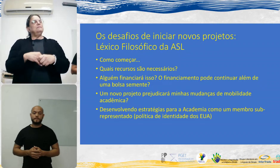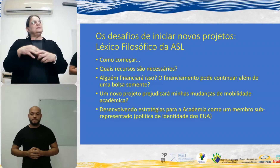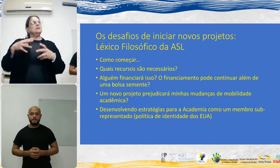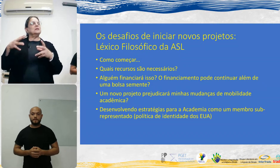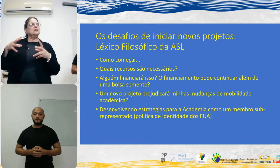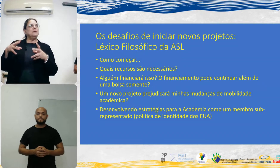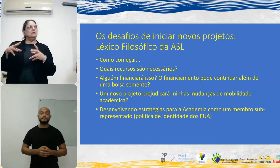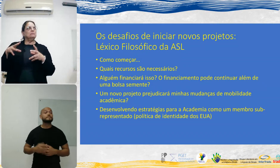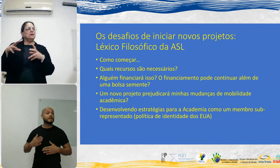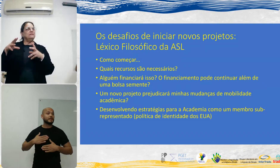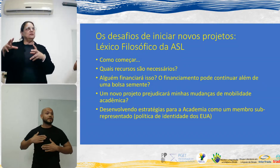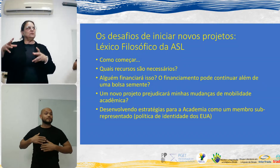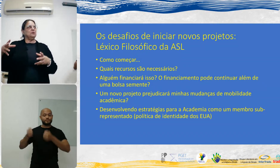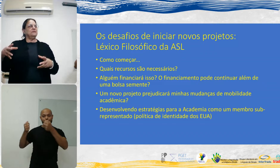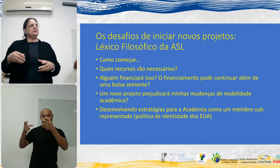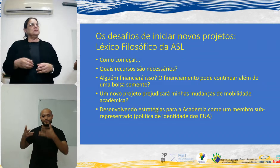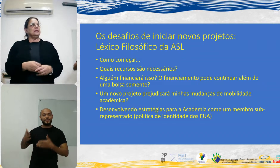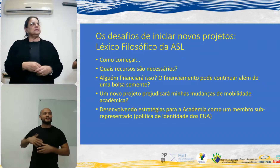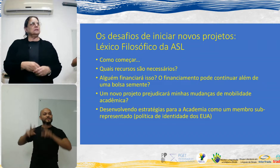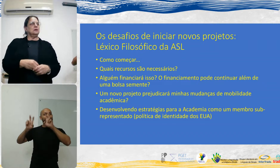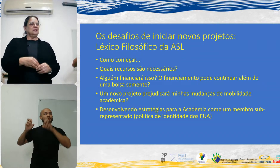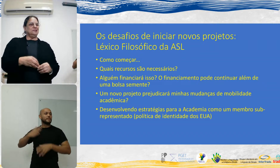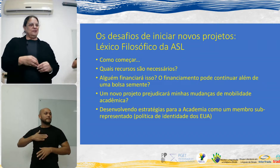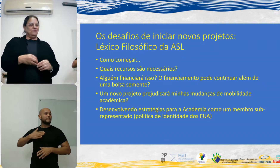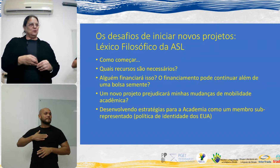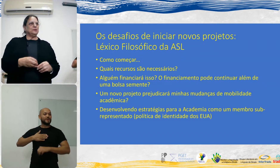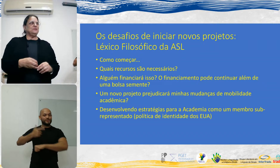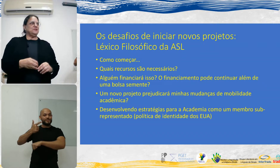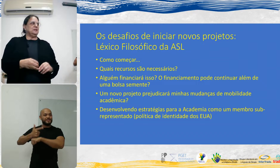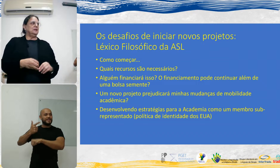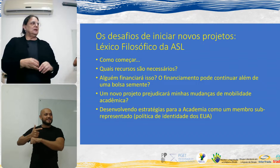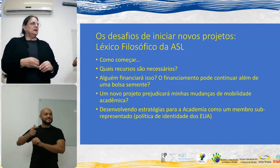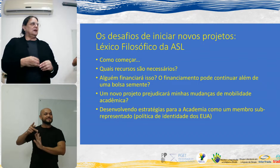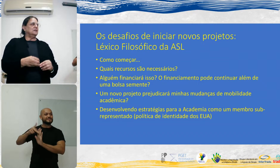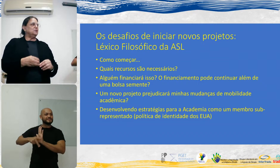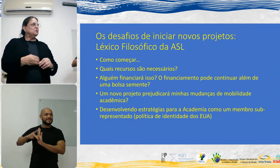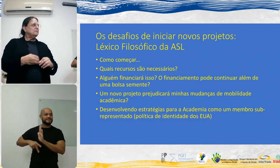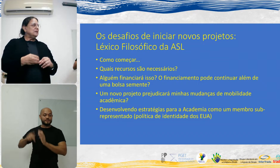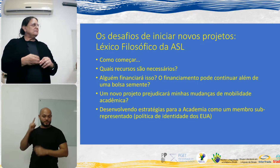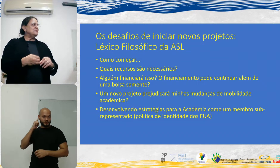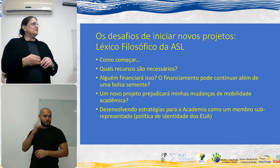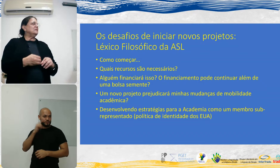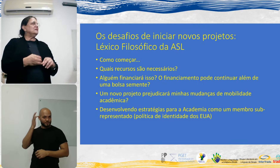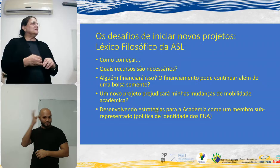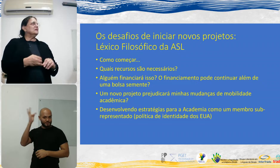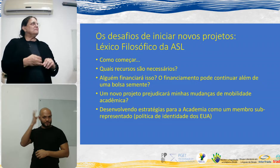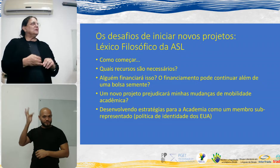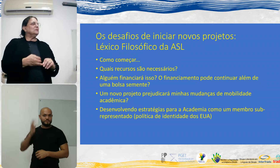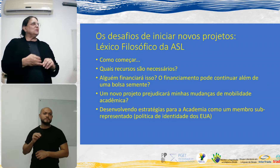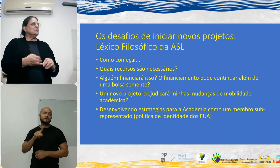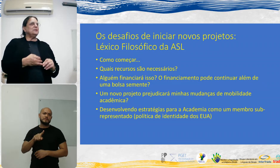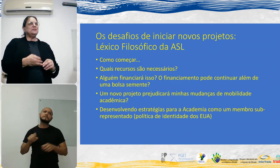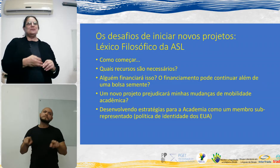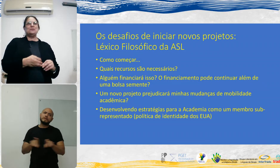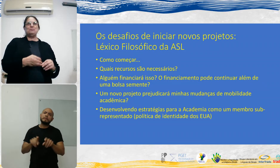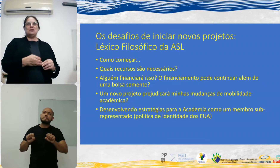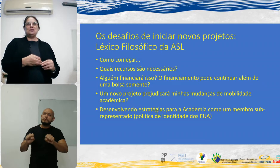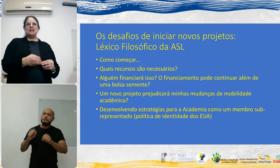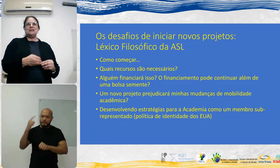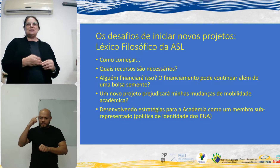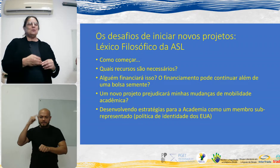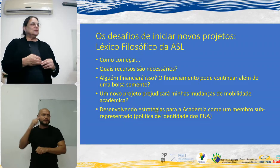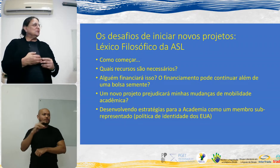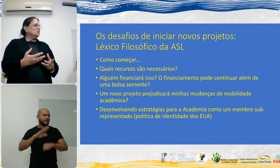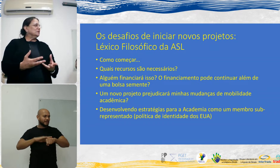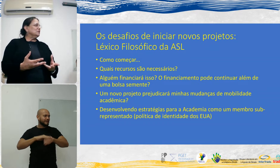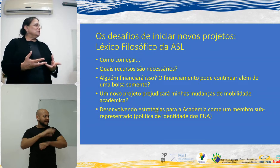I've been talking about my philosophical lexicon and deaf philosophy, and you may be thinking about your research